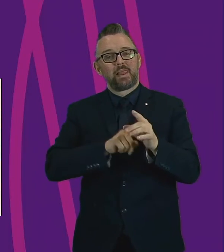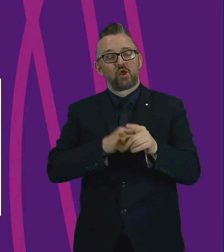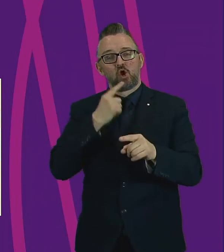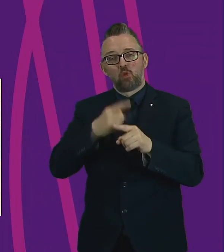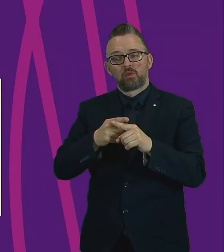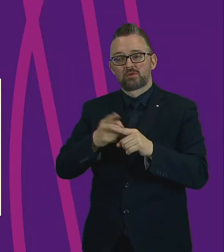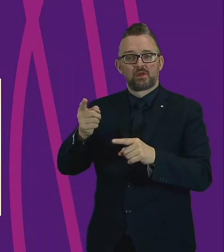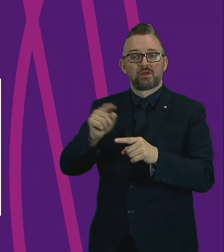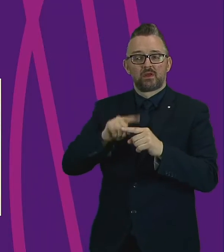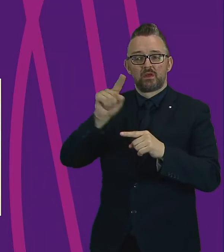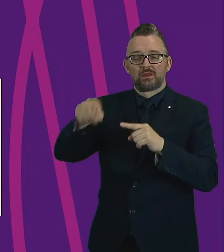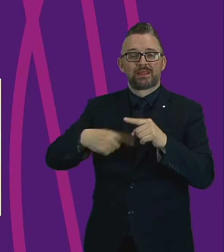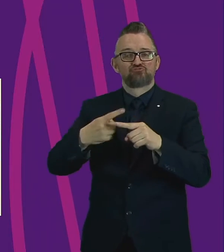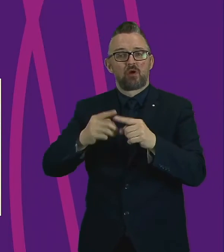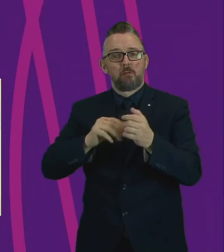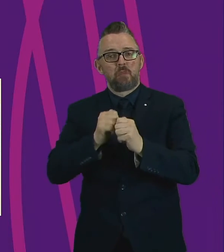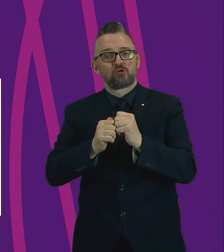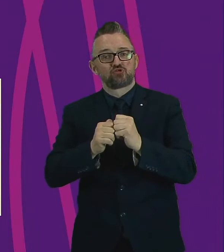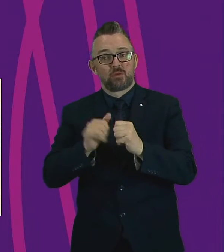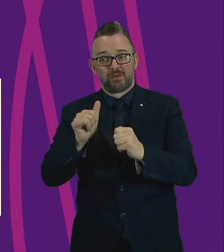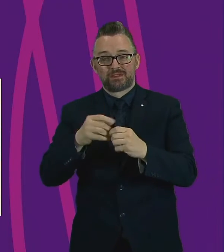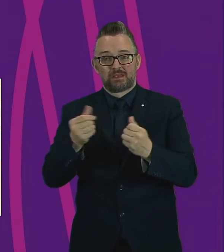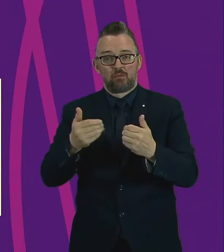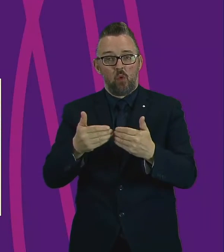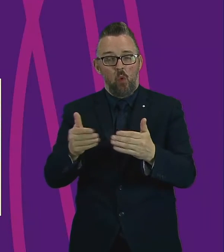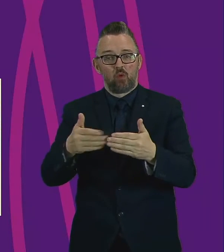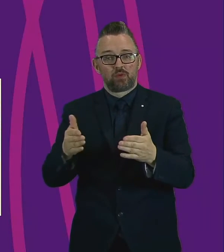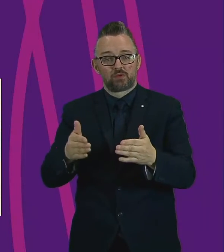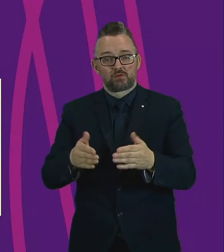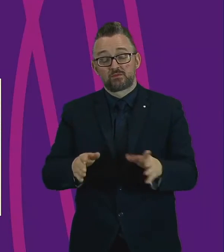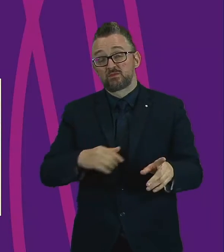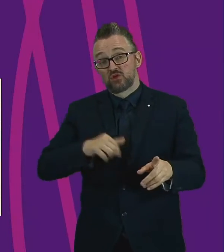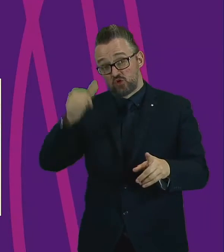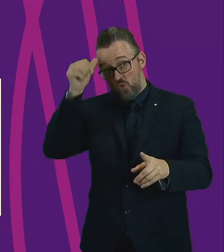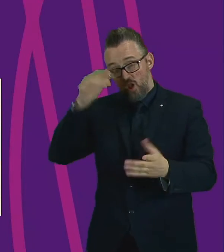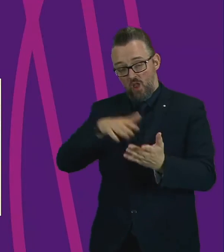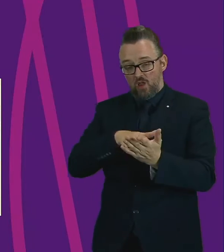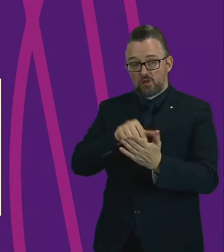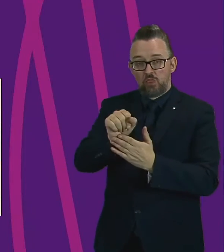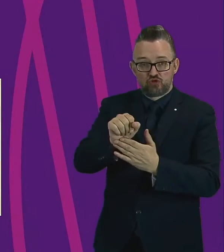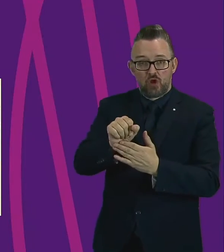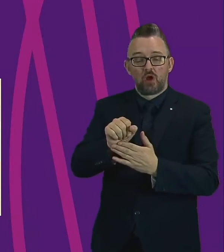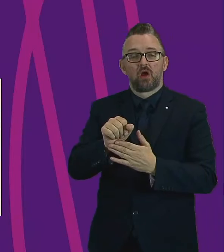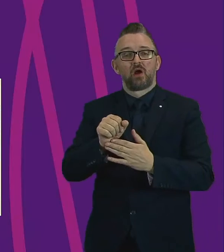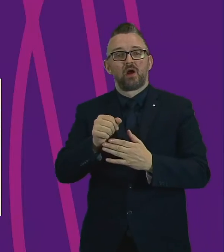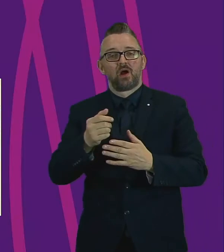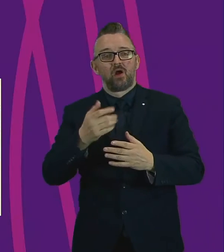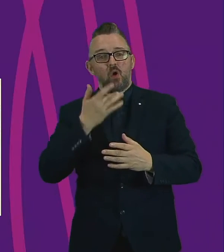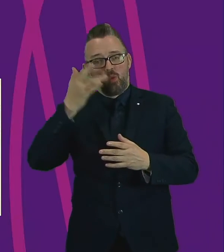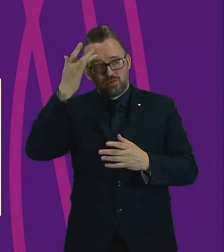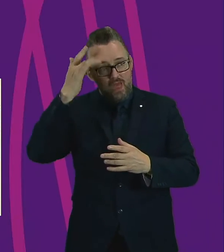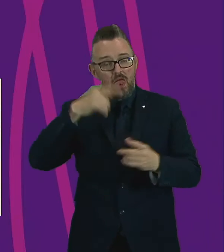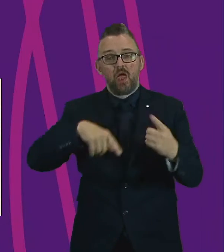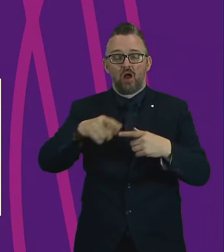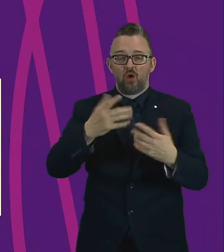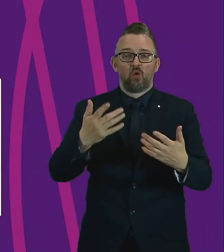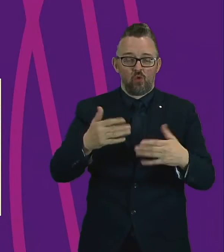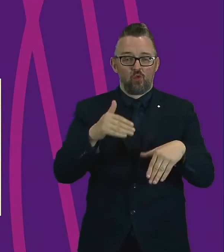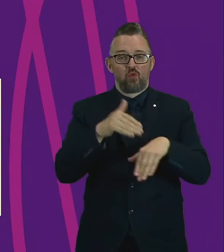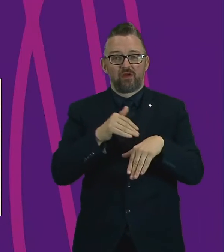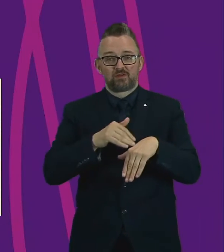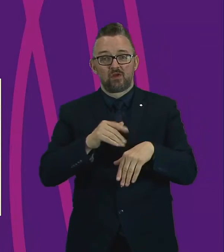of some of the tourism sector. We know that culture and hospitality are also hugely affected because they